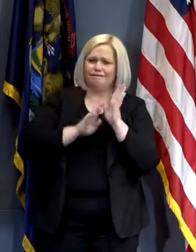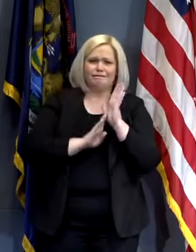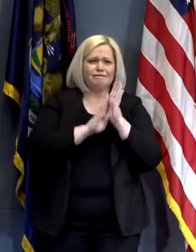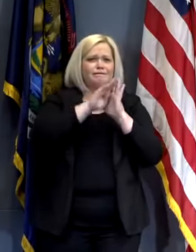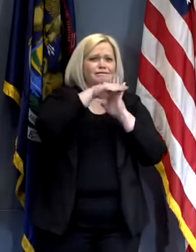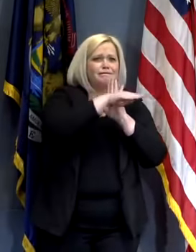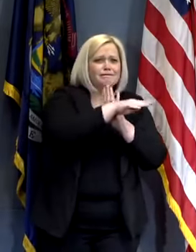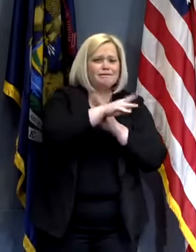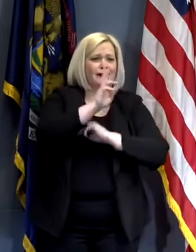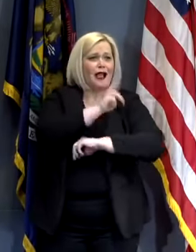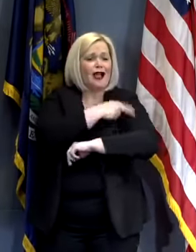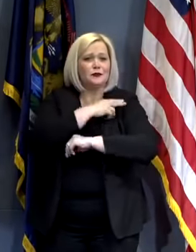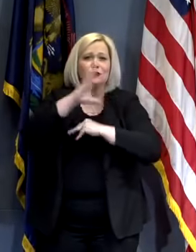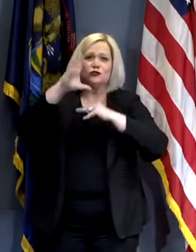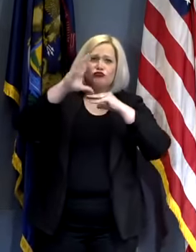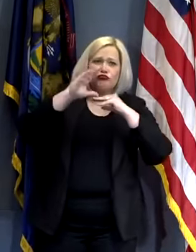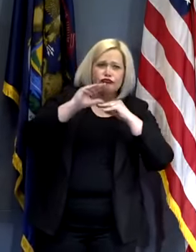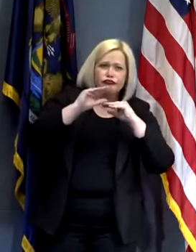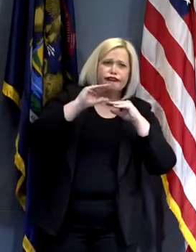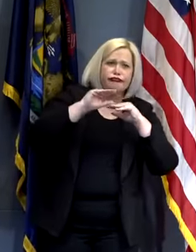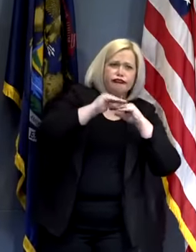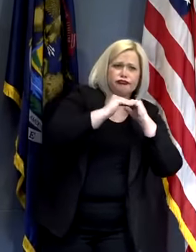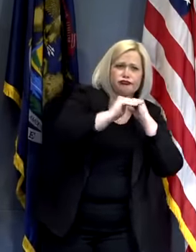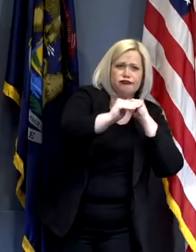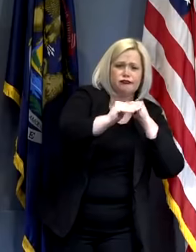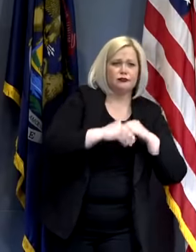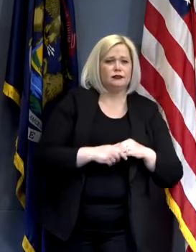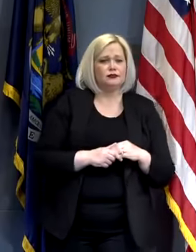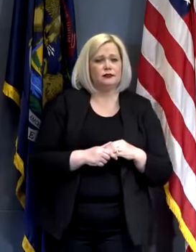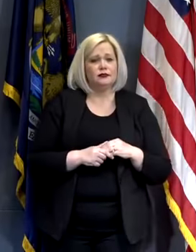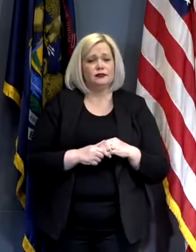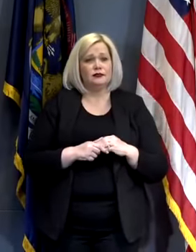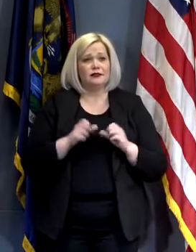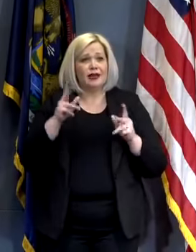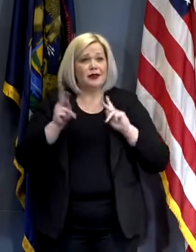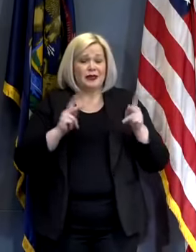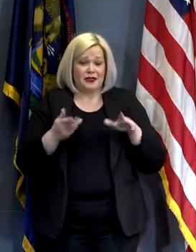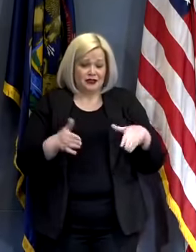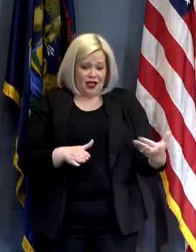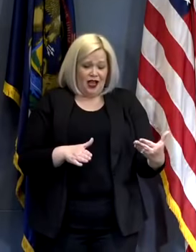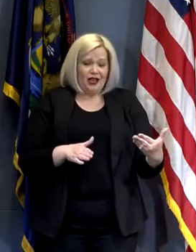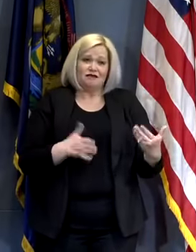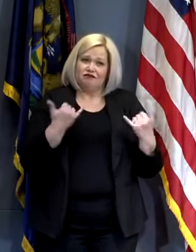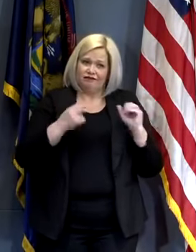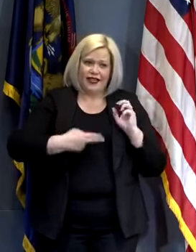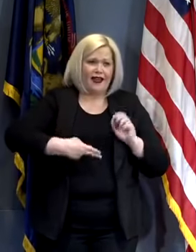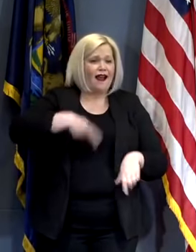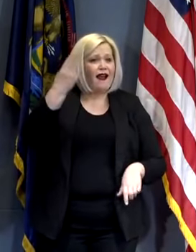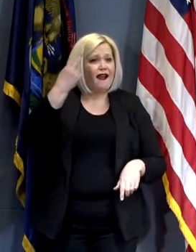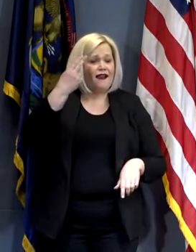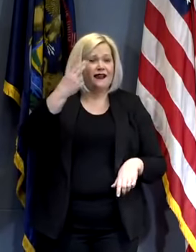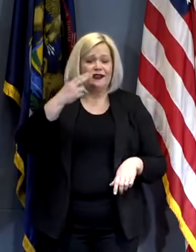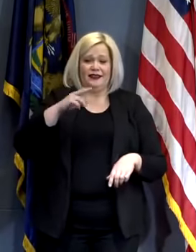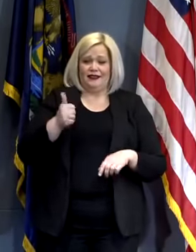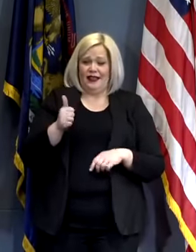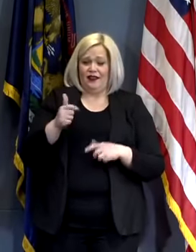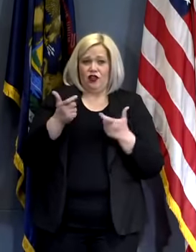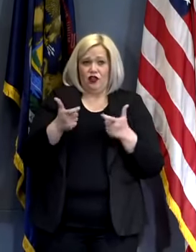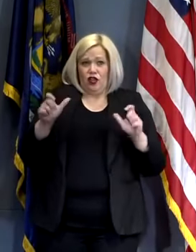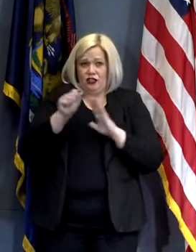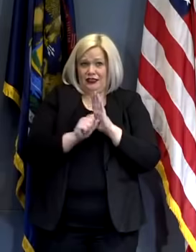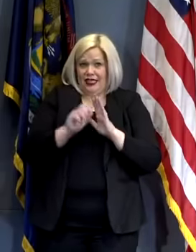see our hospitalizations flattening. Our death toll is still very high. We are the 10th largest state in the nation, and